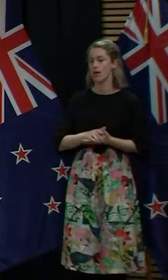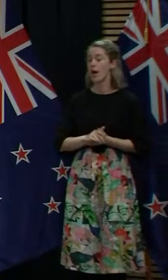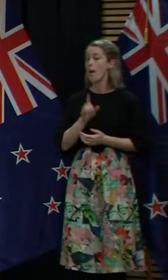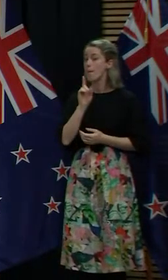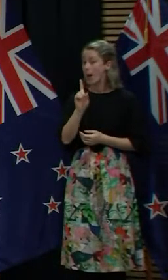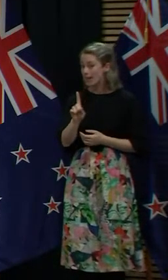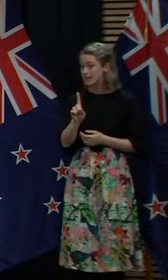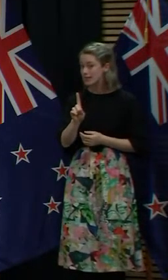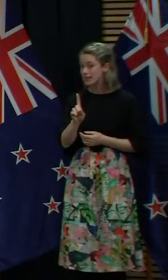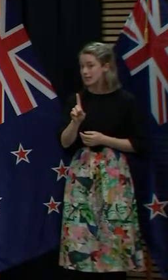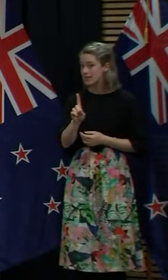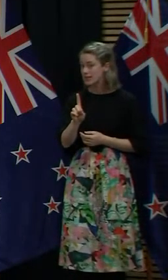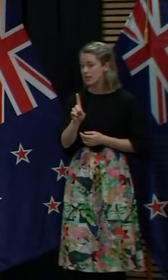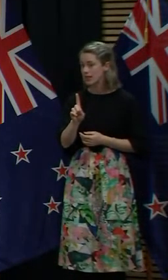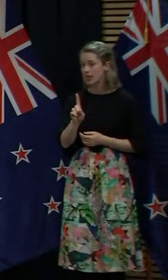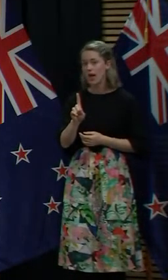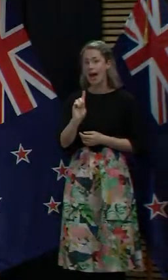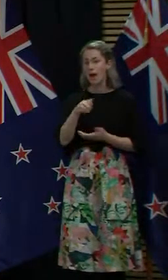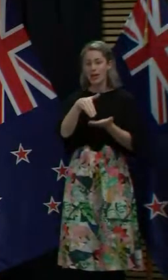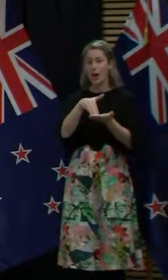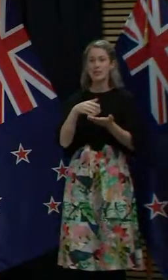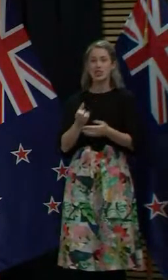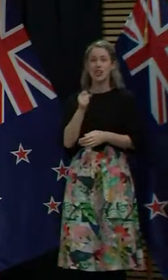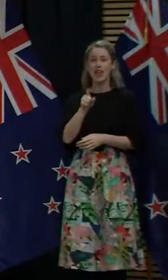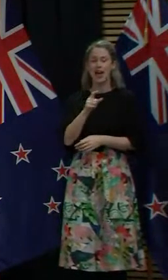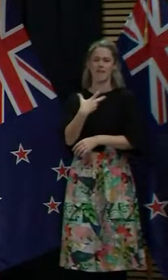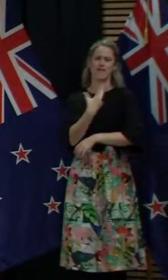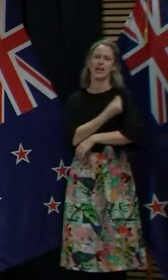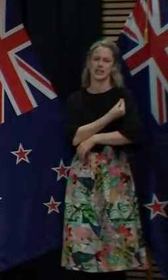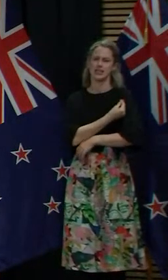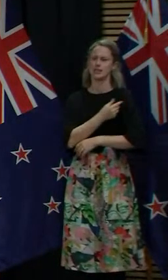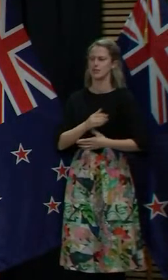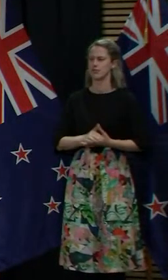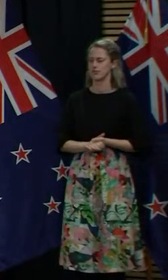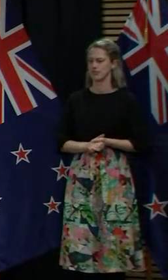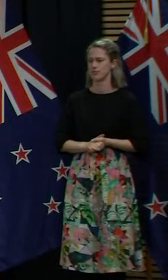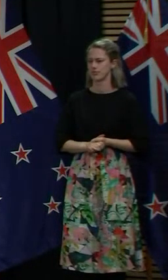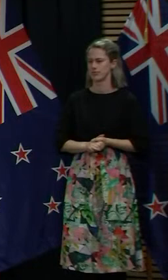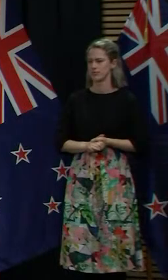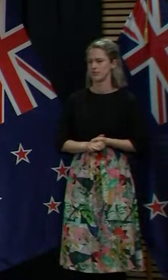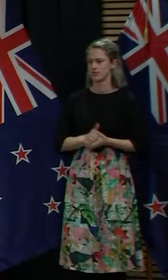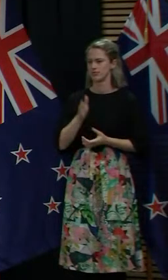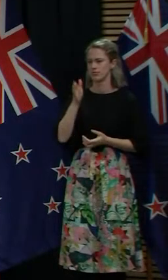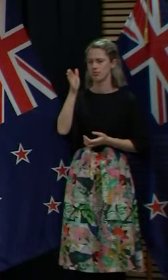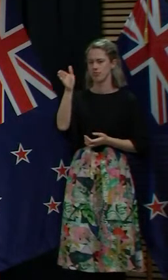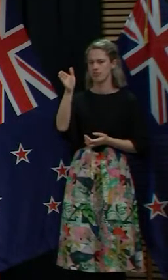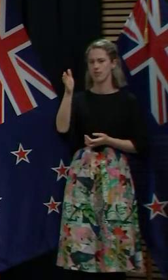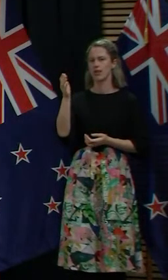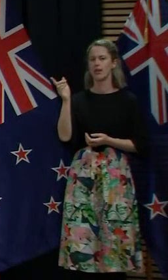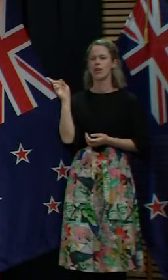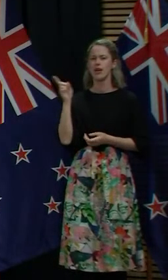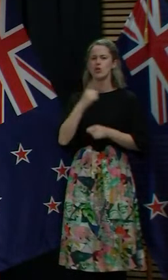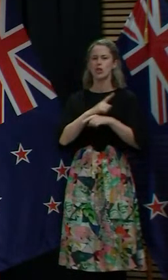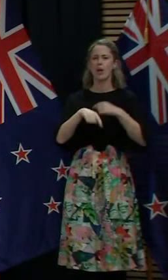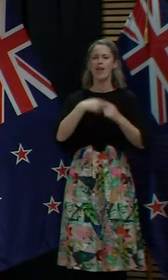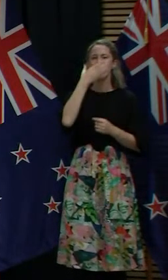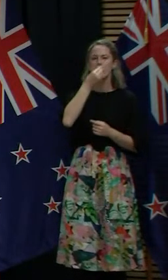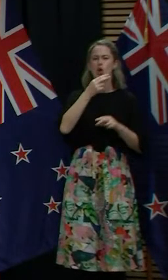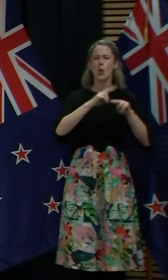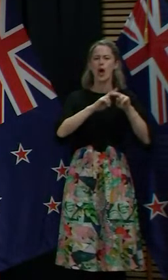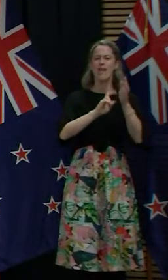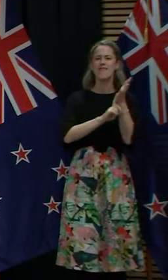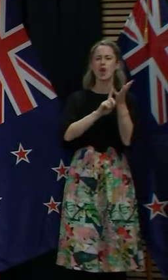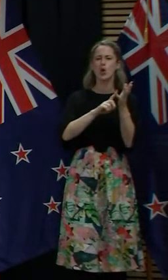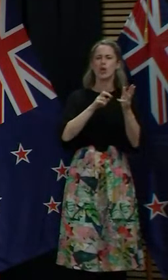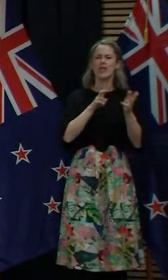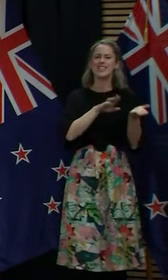what helps us with that job is vaccines. Professor Hendy mentioned the flu fatality rate at the moment. Is that a level that you